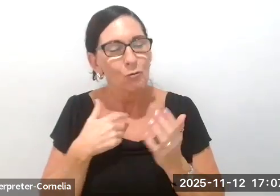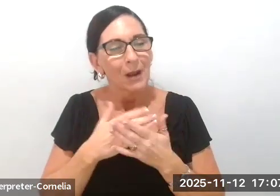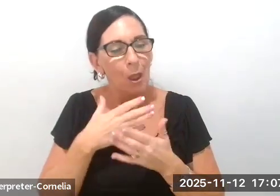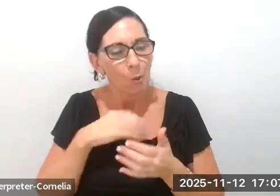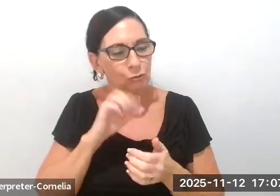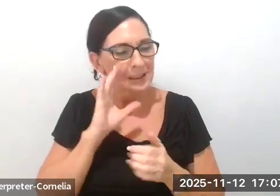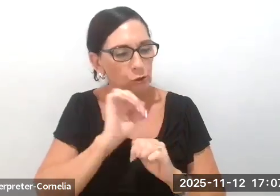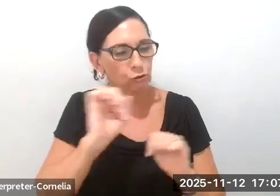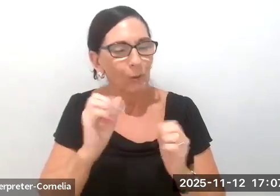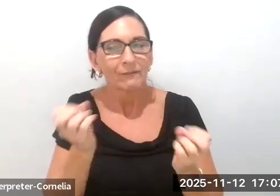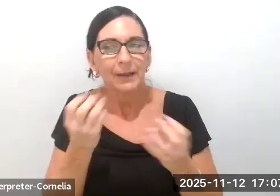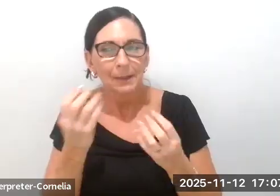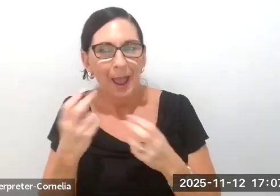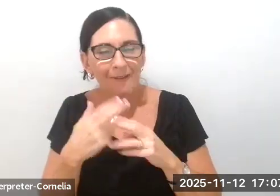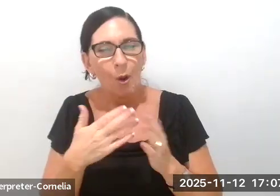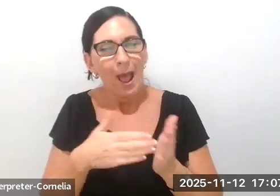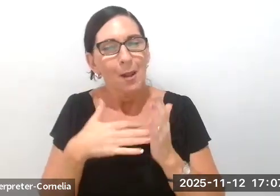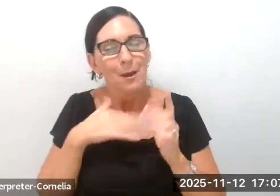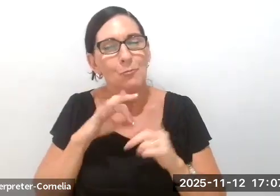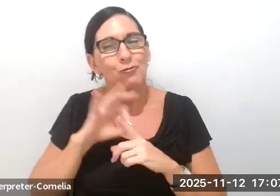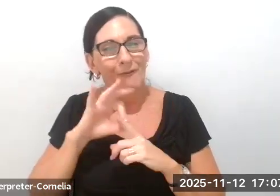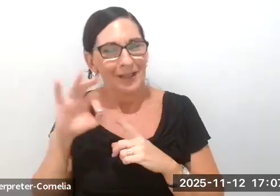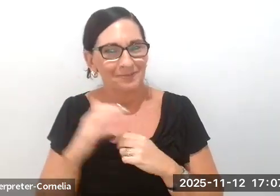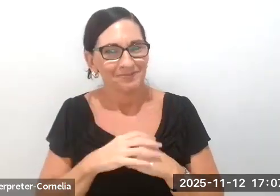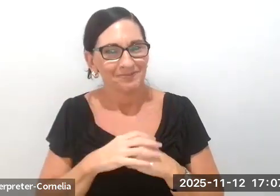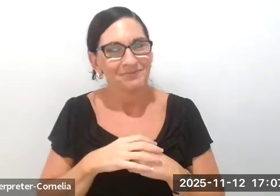your feedback to help us always improve.